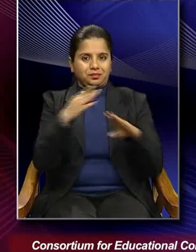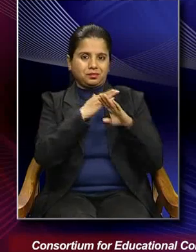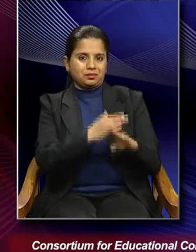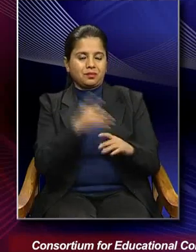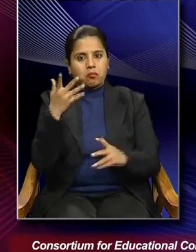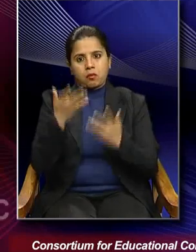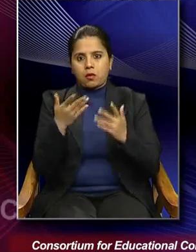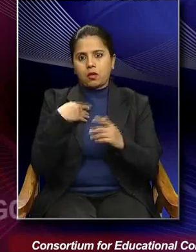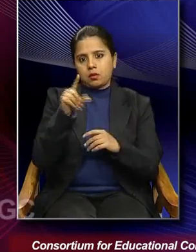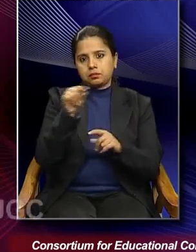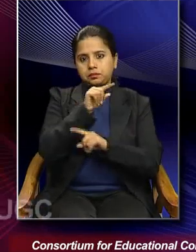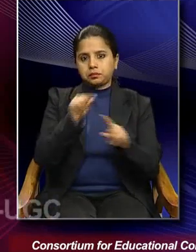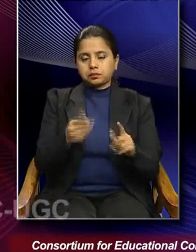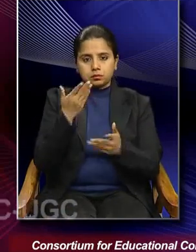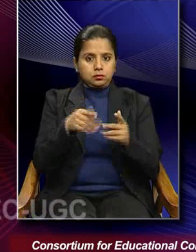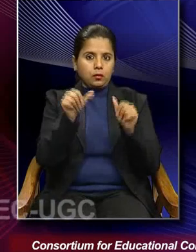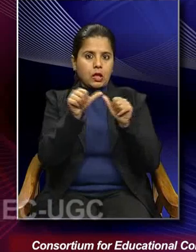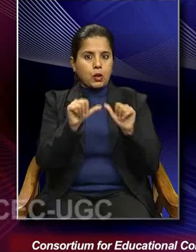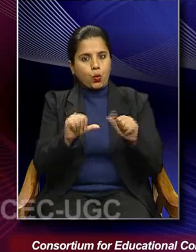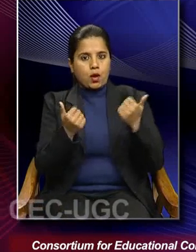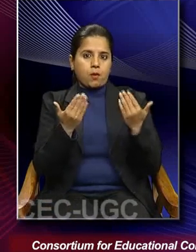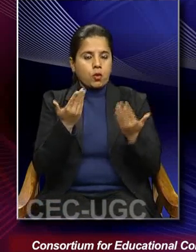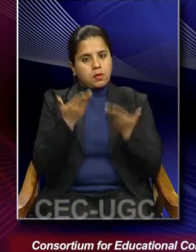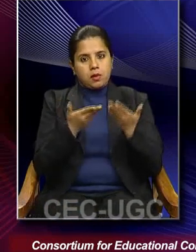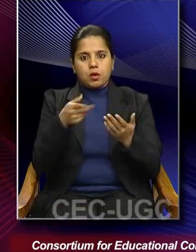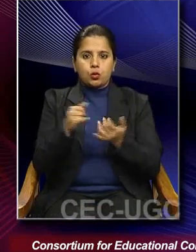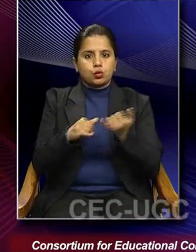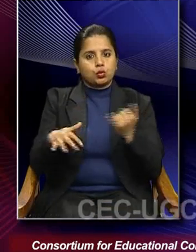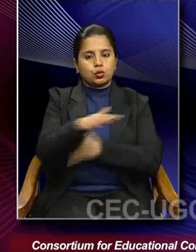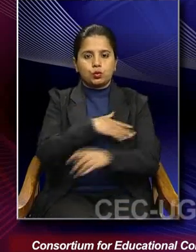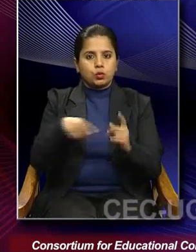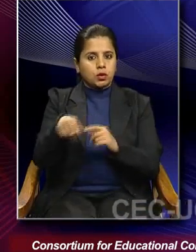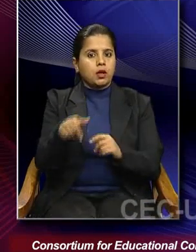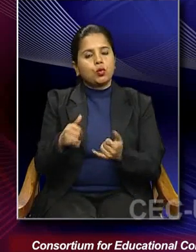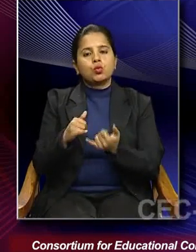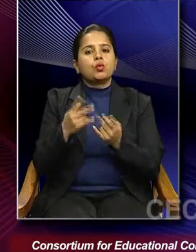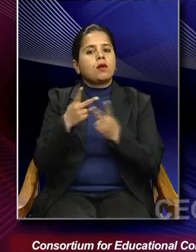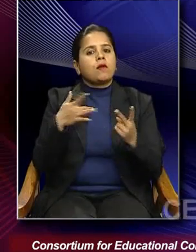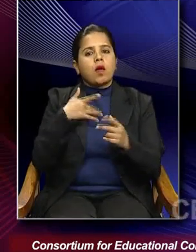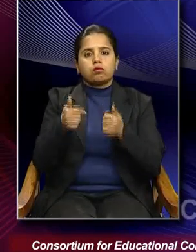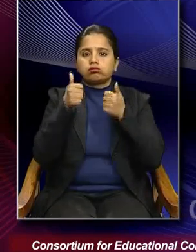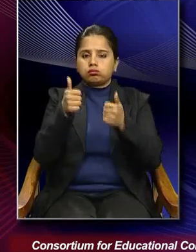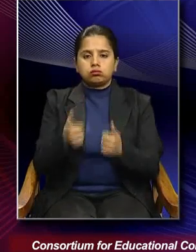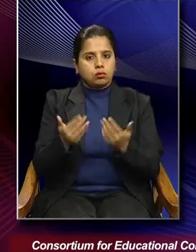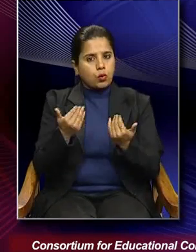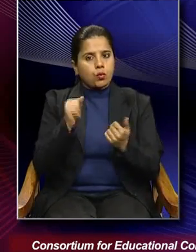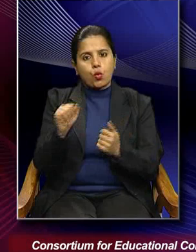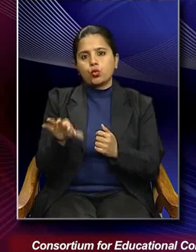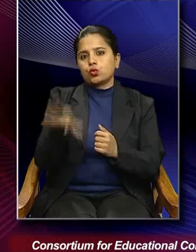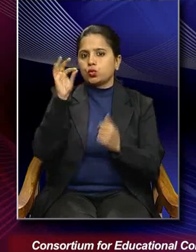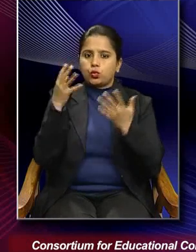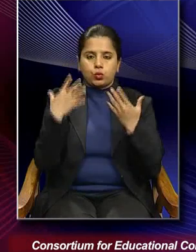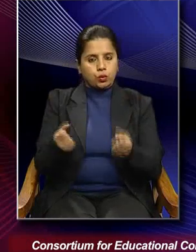only that option A would be favorable and give the social outcome, favorable social outcome.